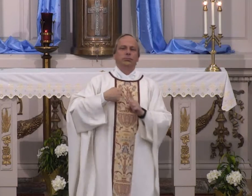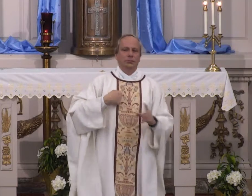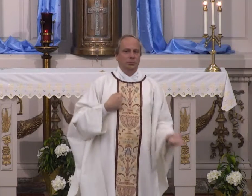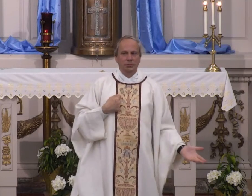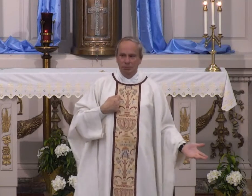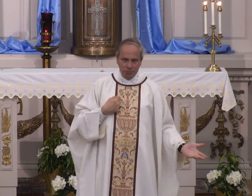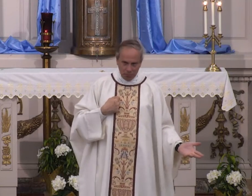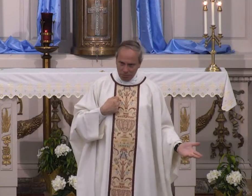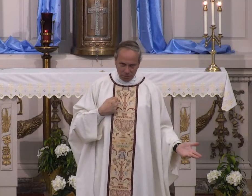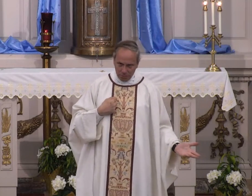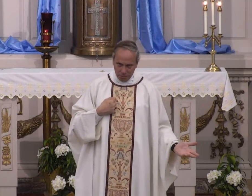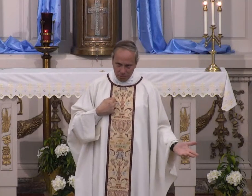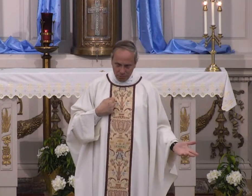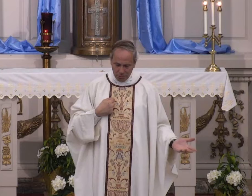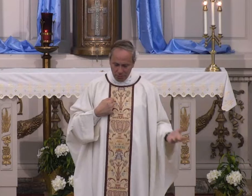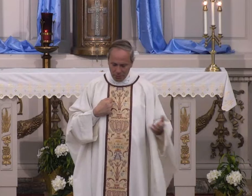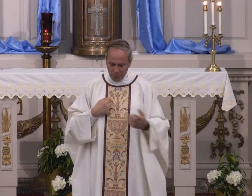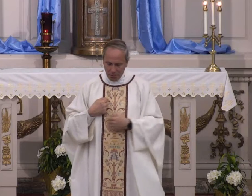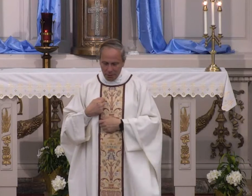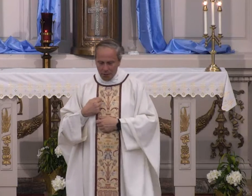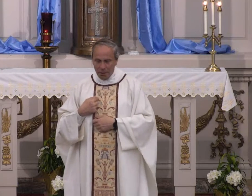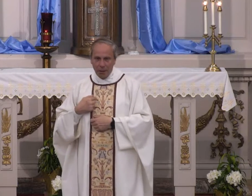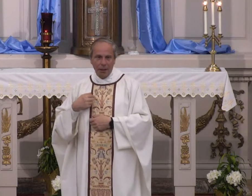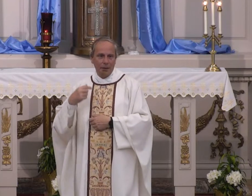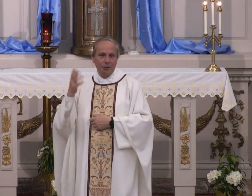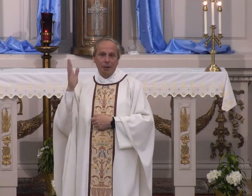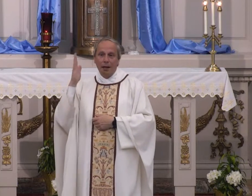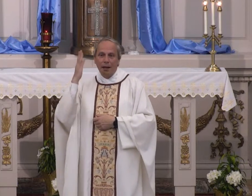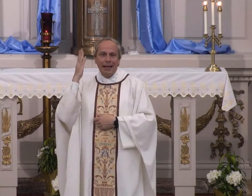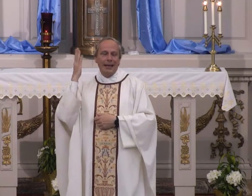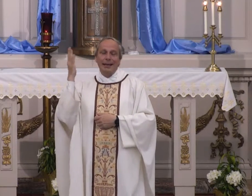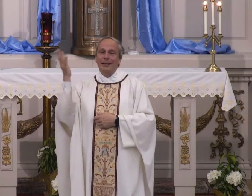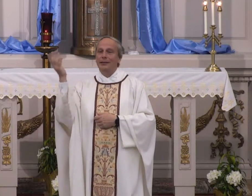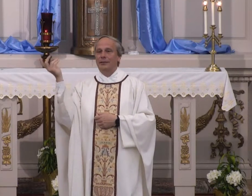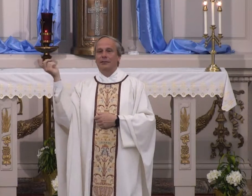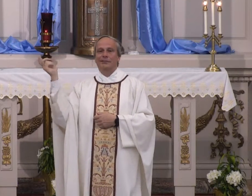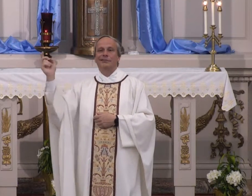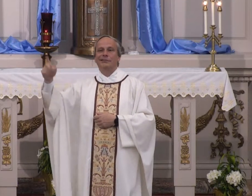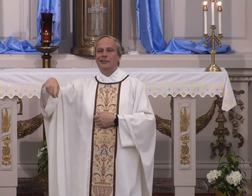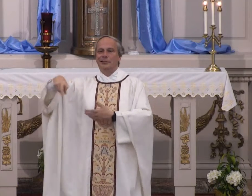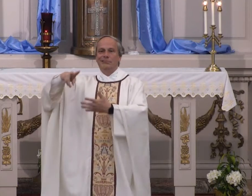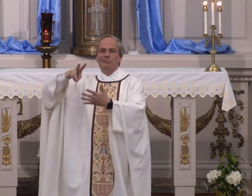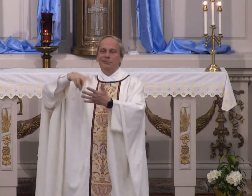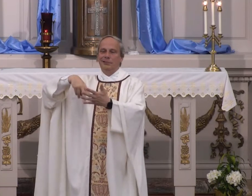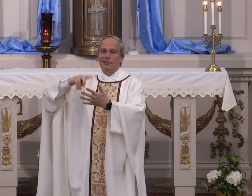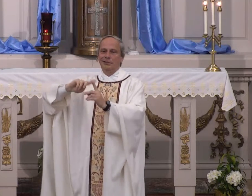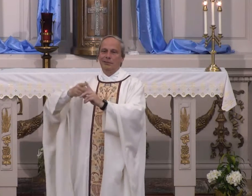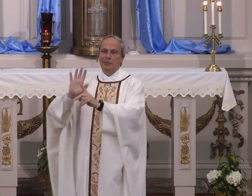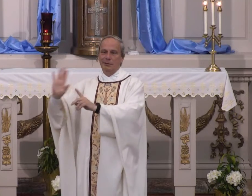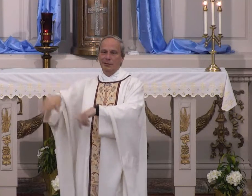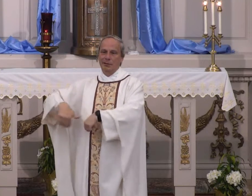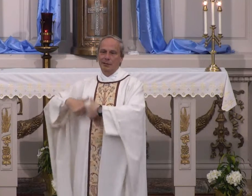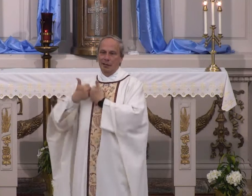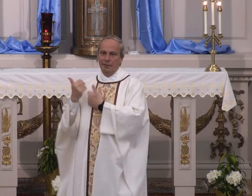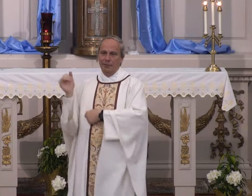And that is so amazing. What an impact.